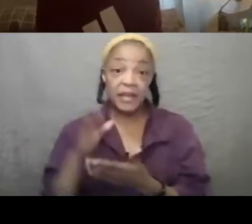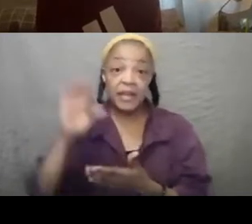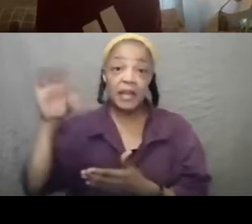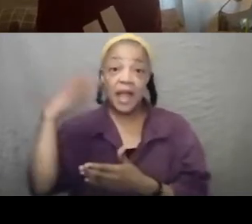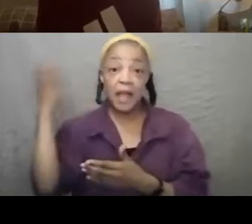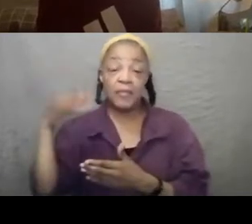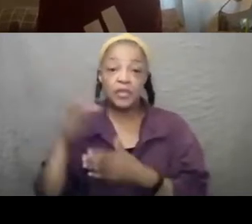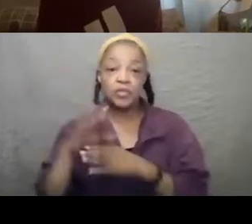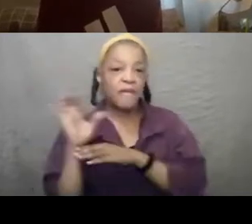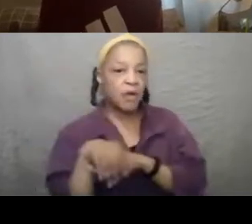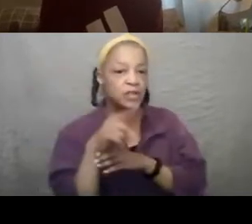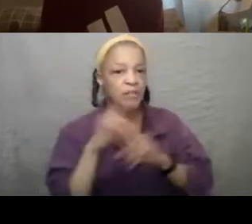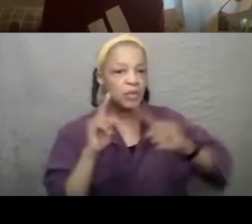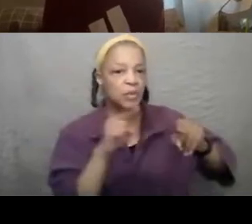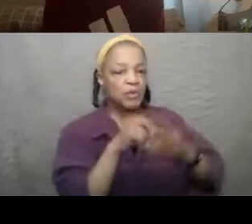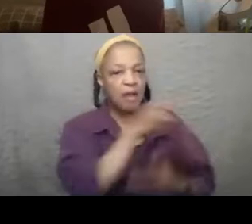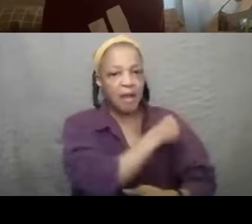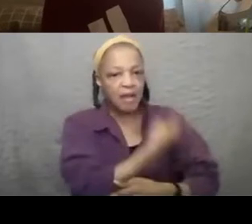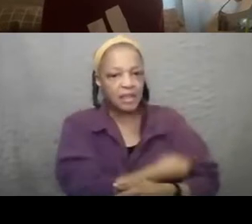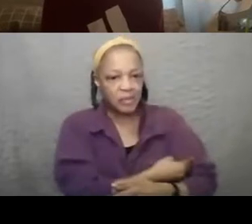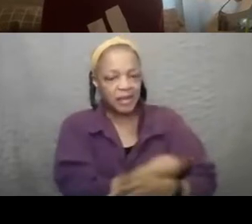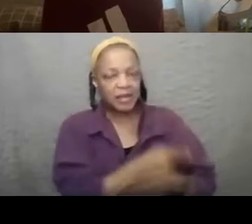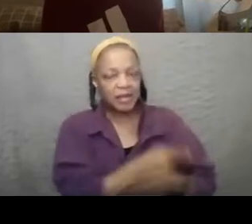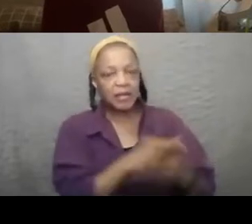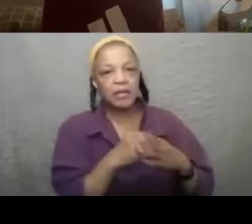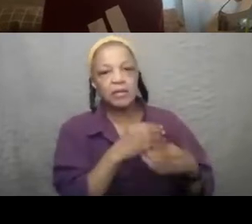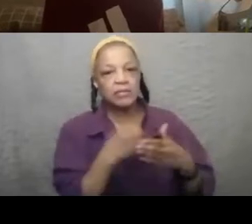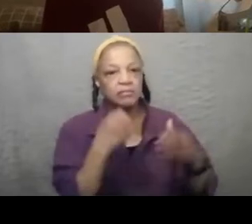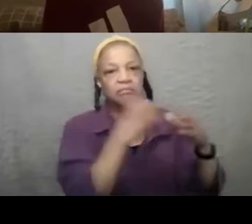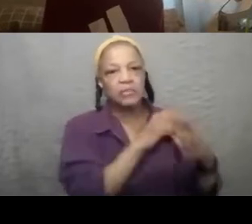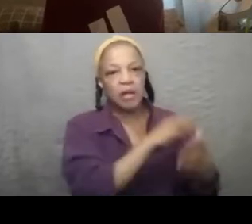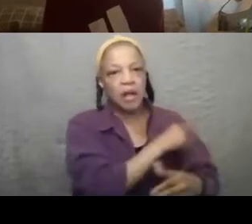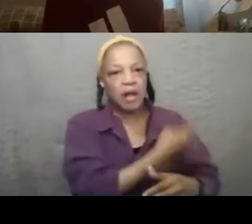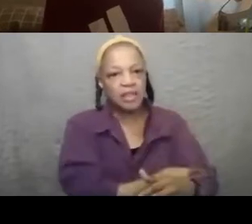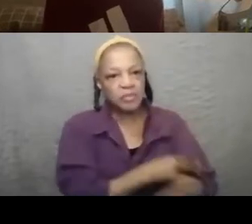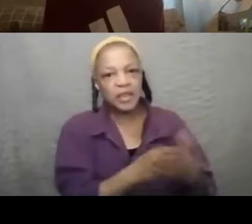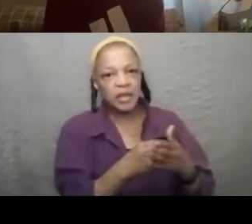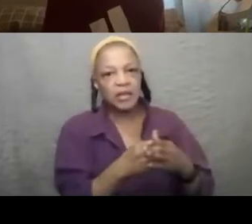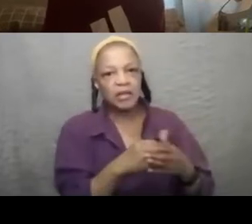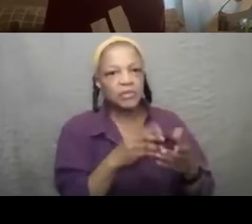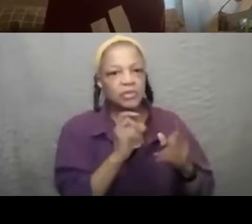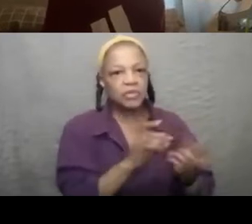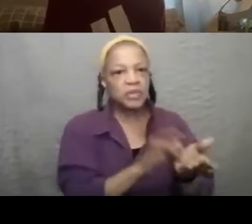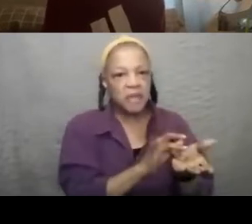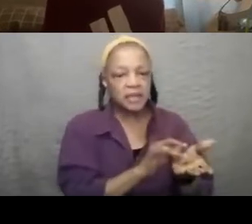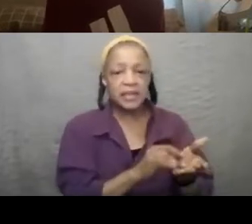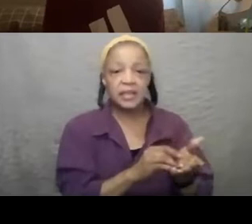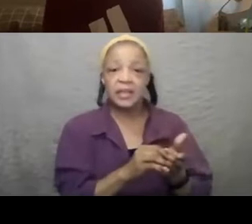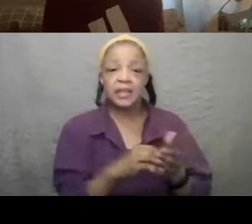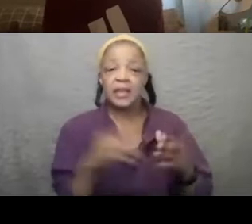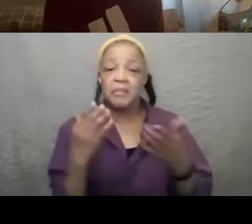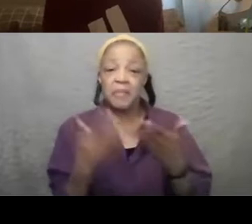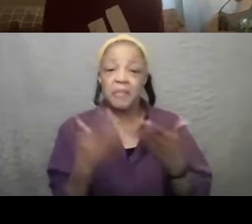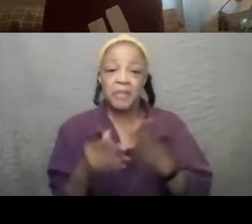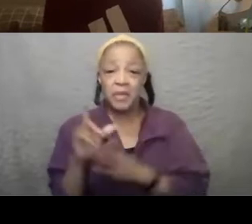go to the hospital. They'll have to be treated. And something that could have just been dealt with in 20 minutes in a quiet